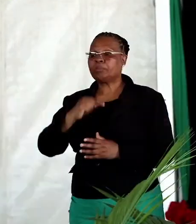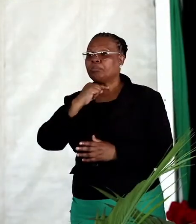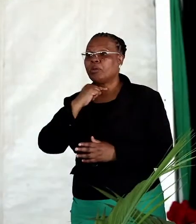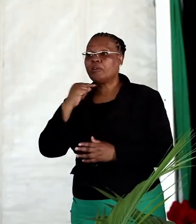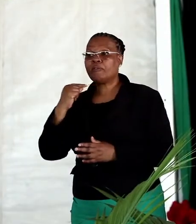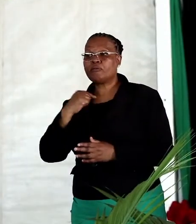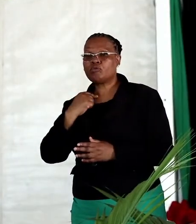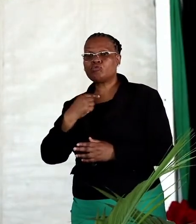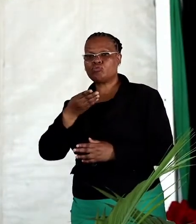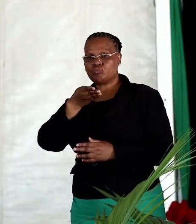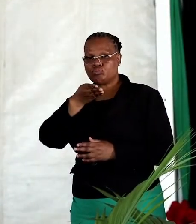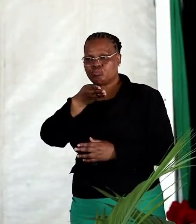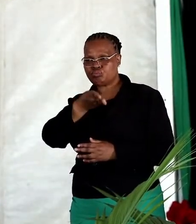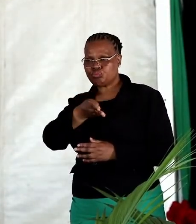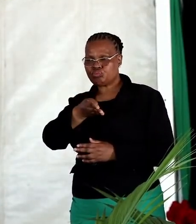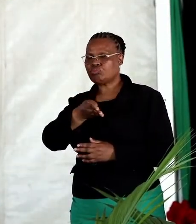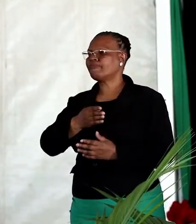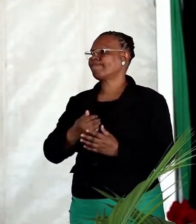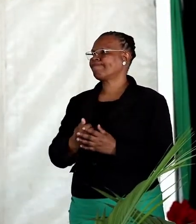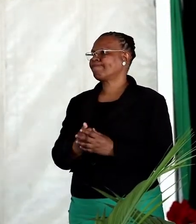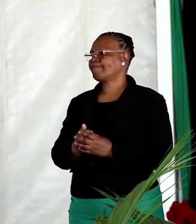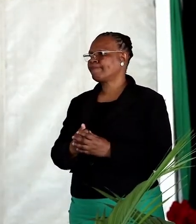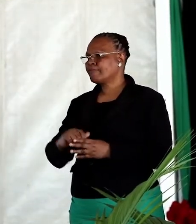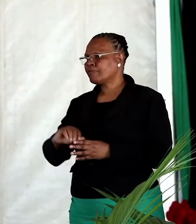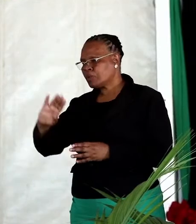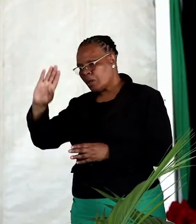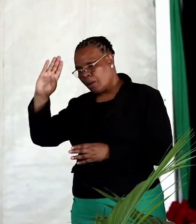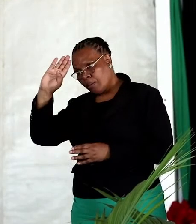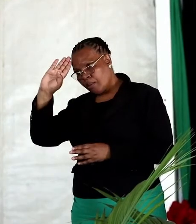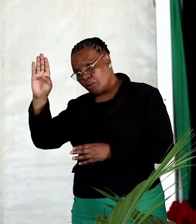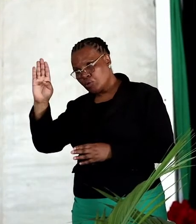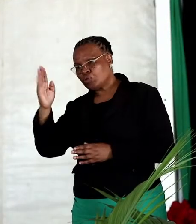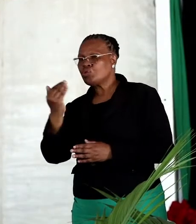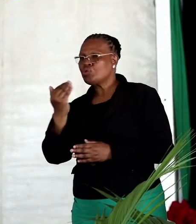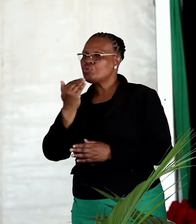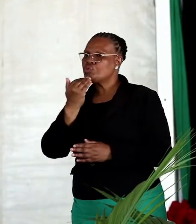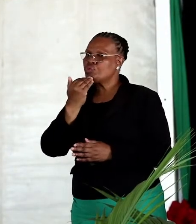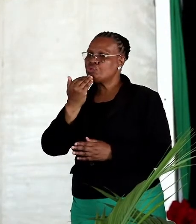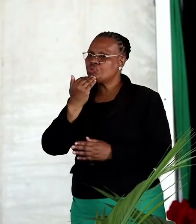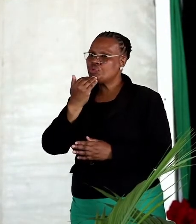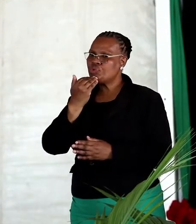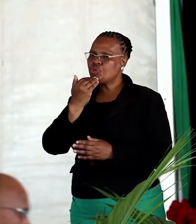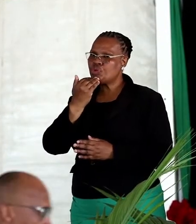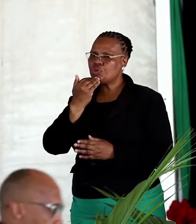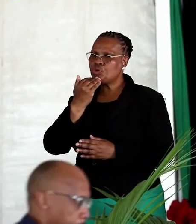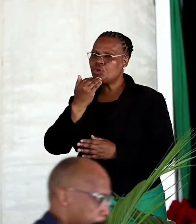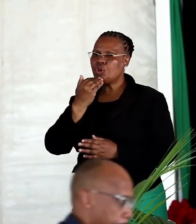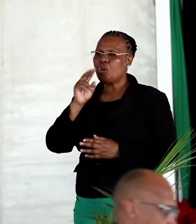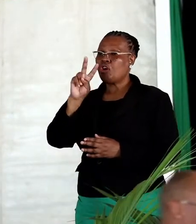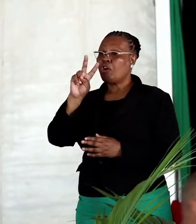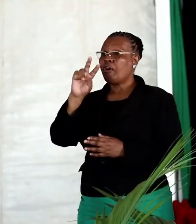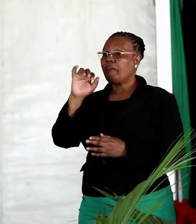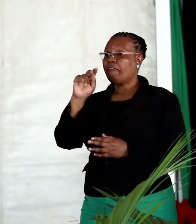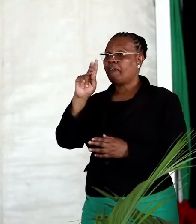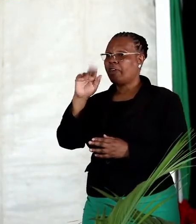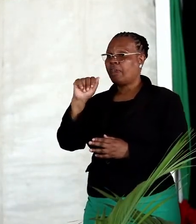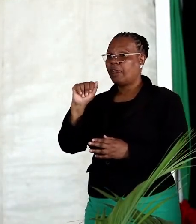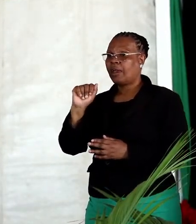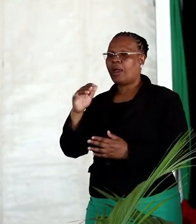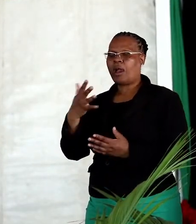kubefundisi ndibulise kuvika general umfenyana